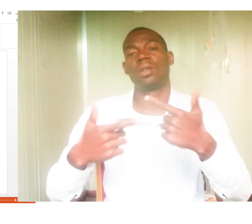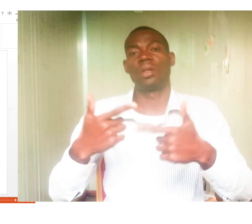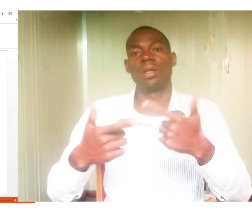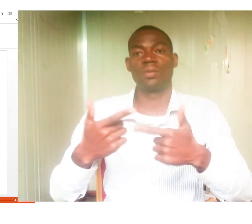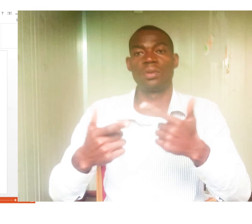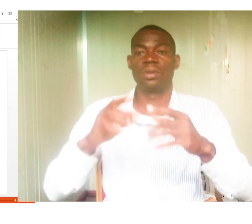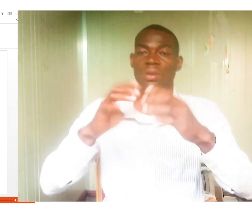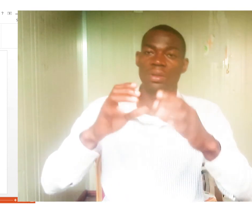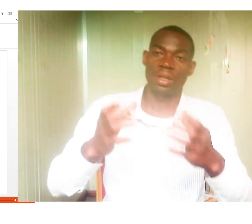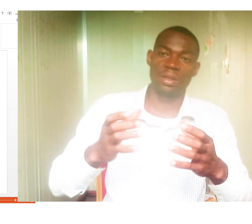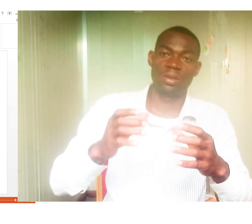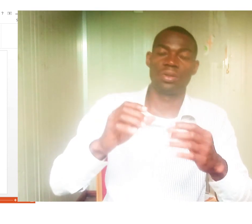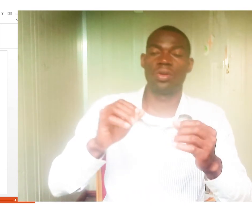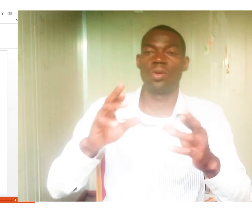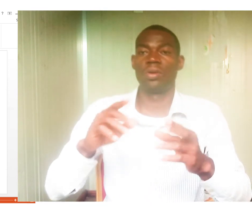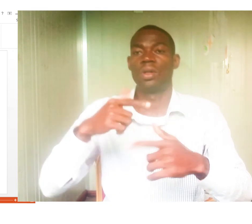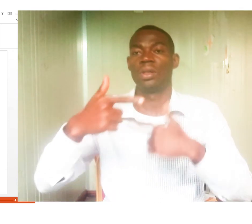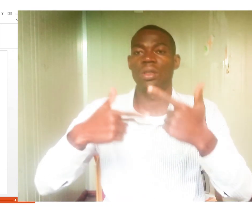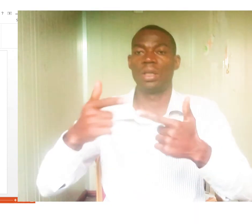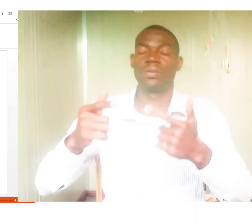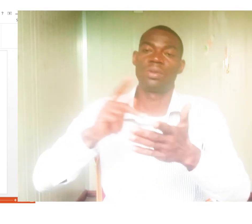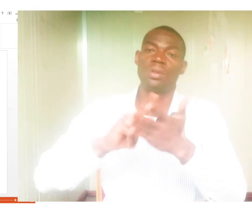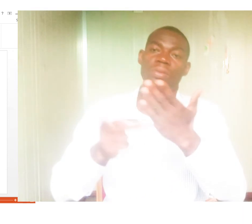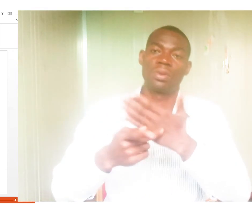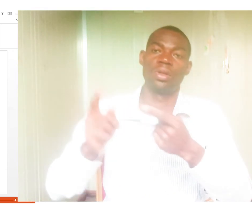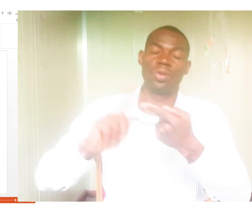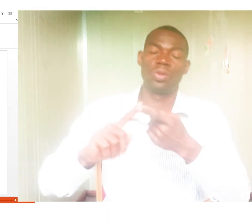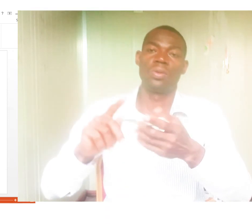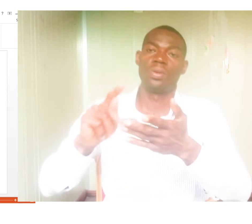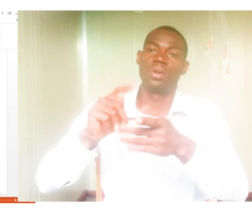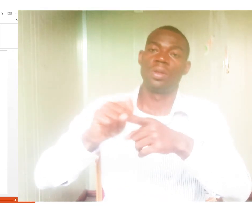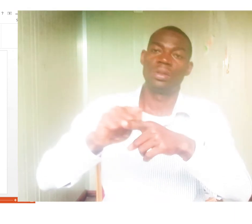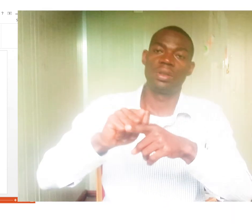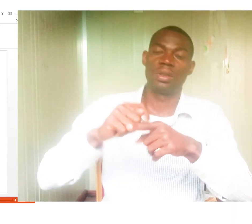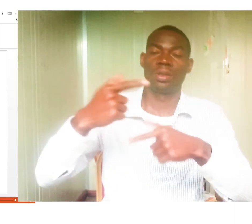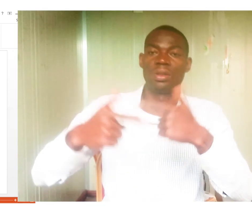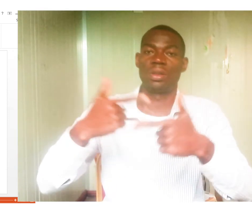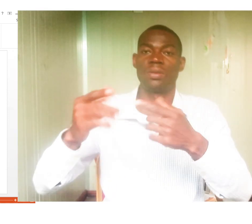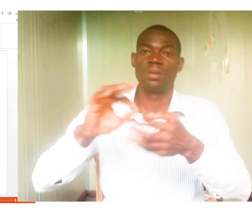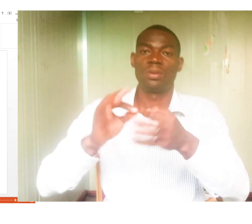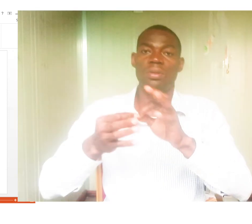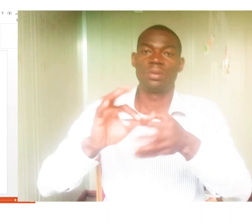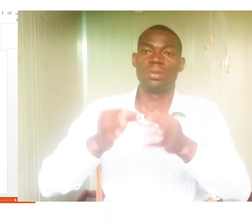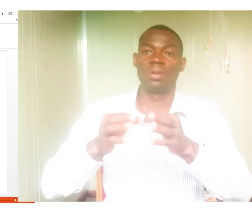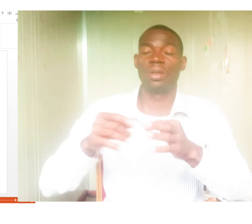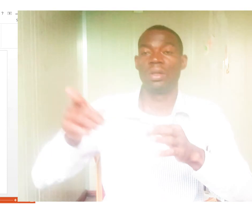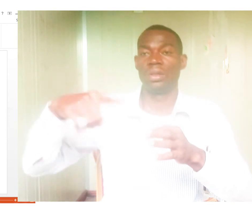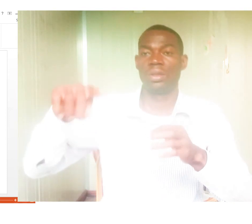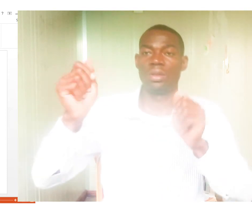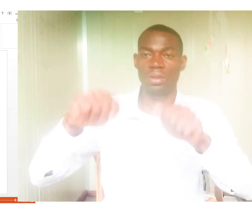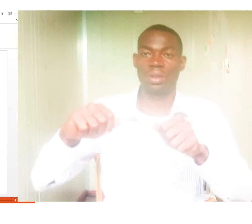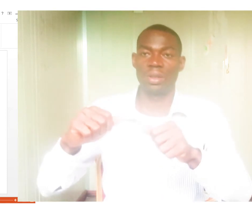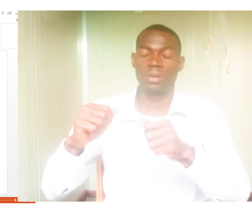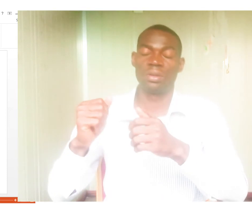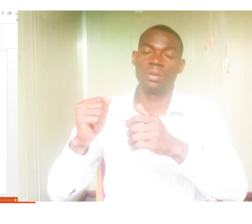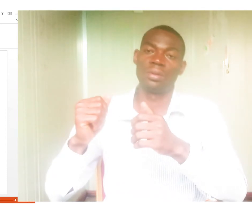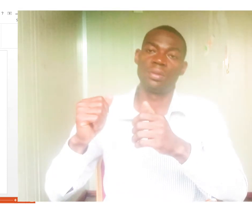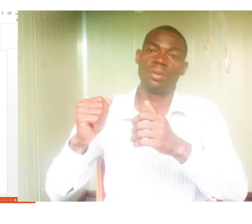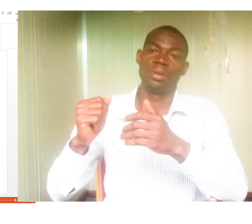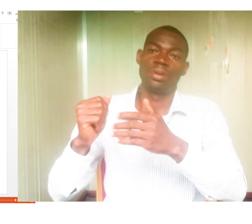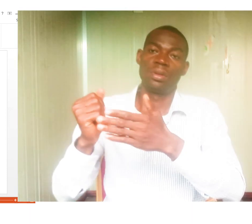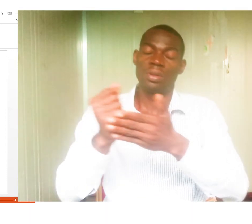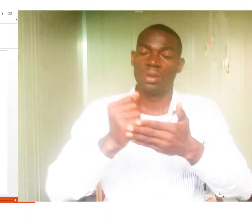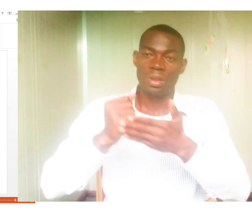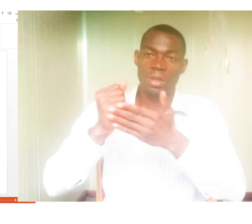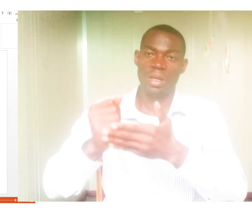sign language programs to train sign language interpreters who can be of help in bridging the communication